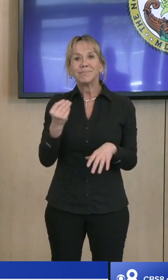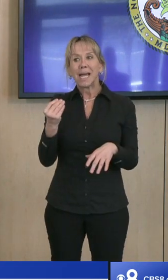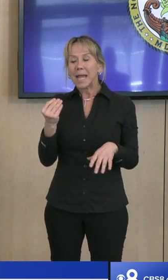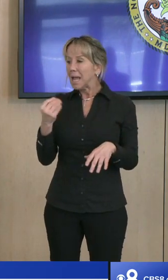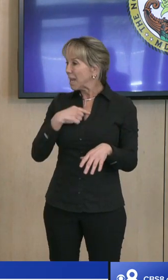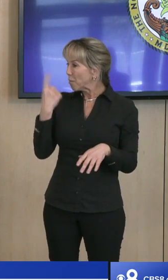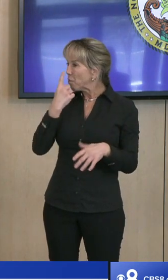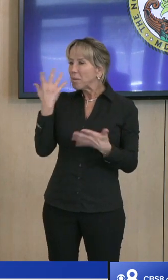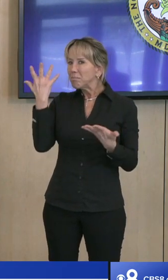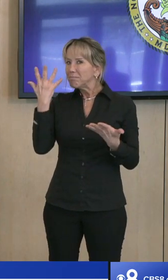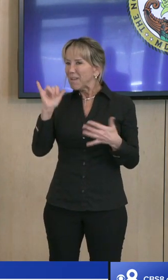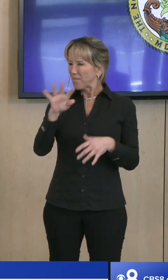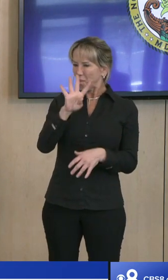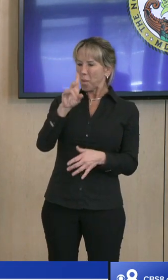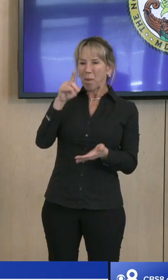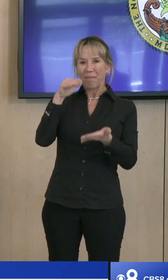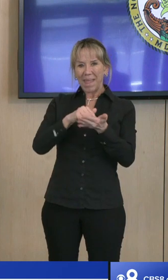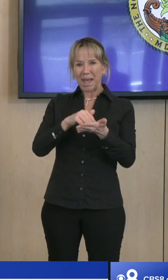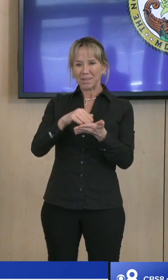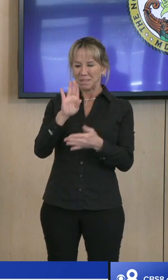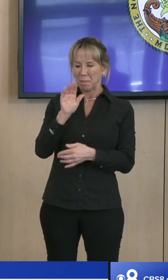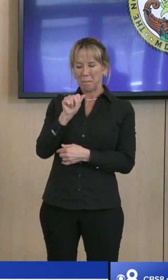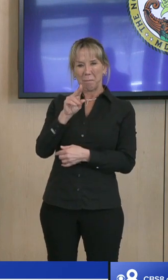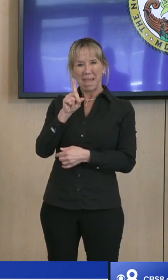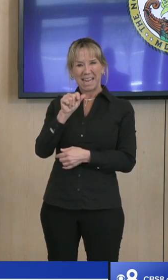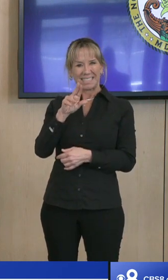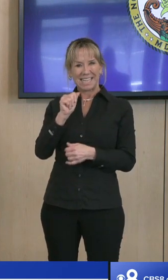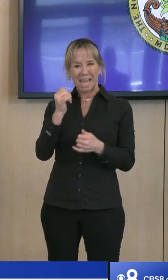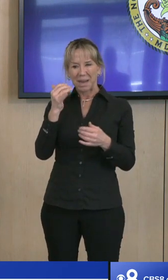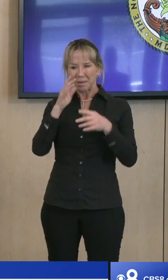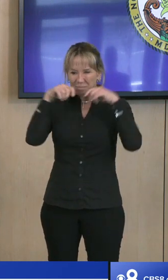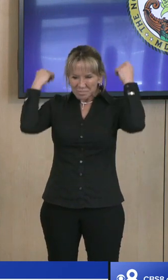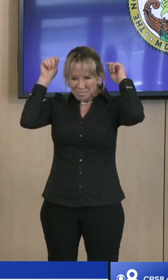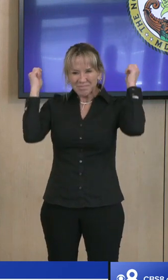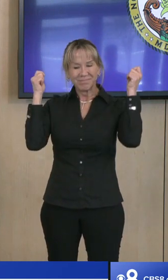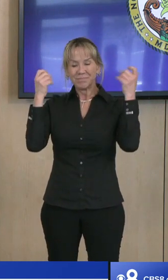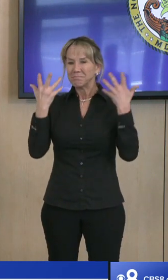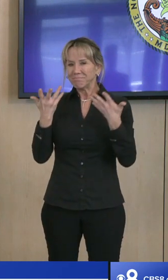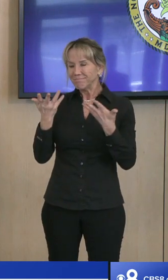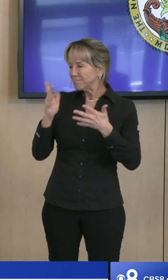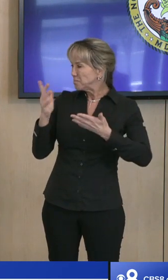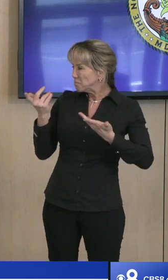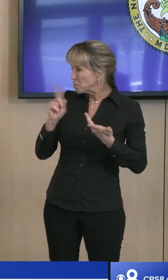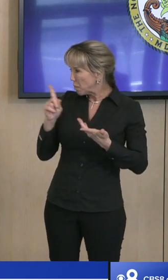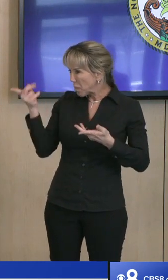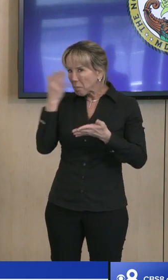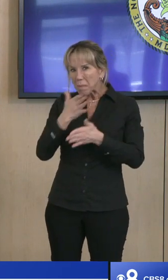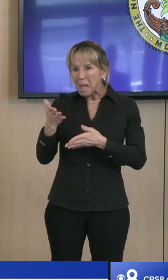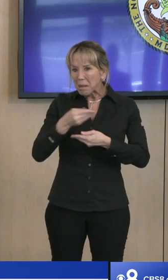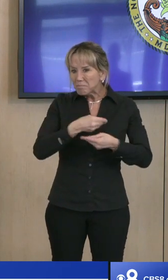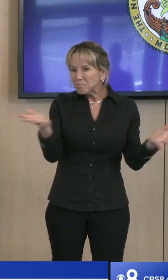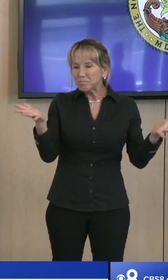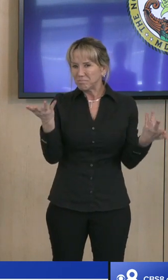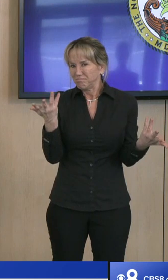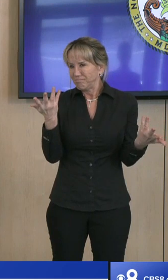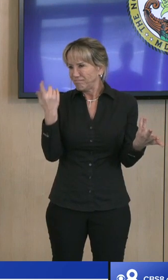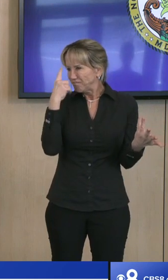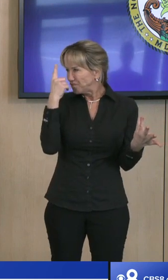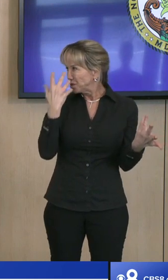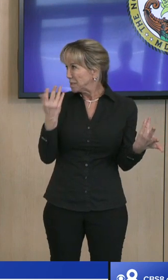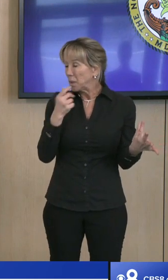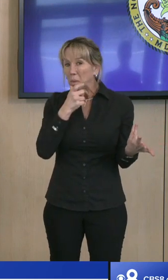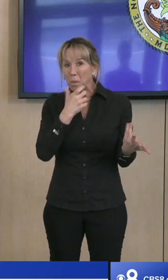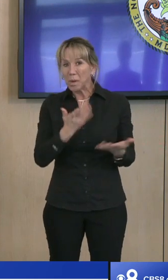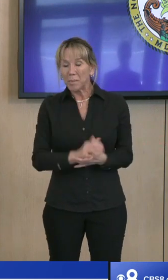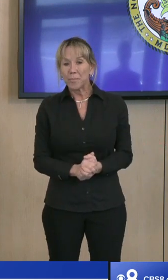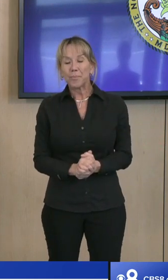that additional purchase of 41,000 bandanas and explain how all these bandanas are being used, where they're going, who they're going to. Okay, as far